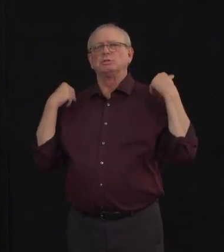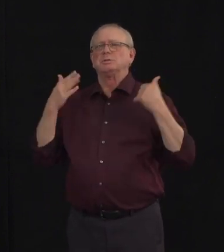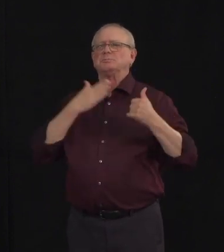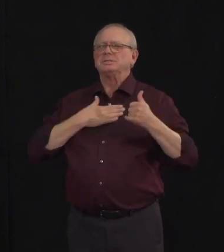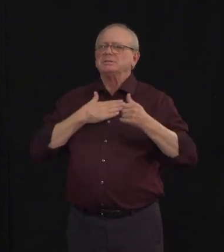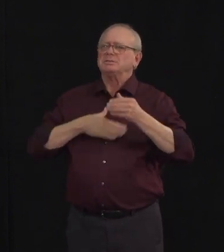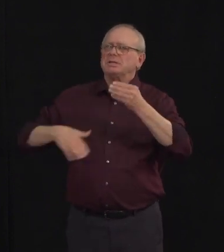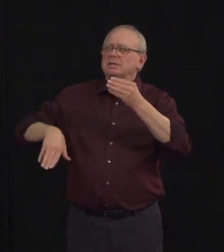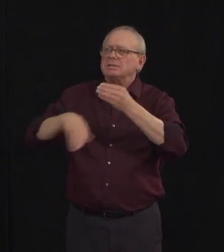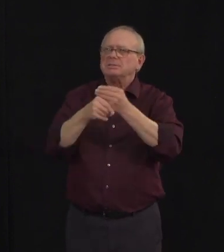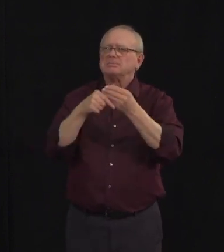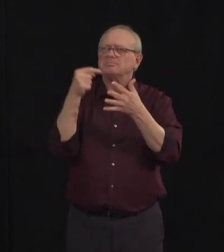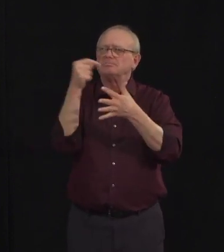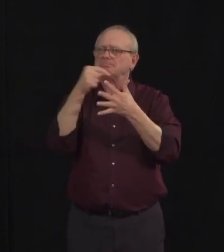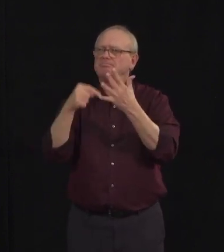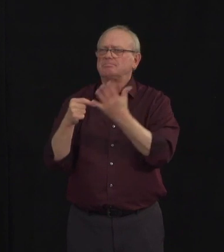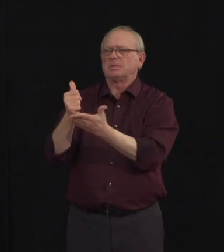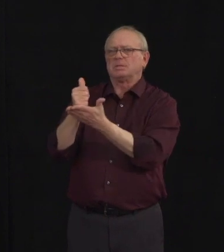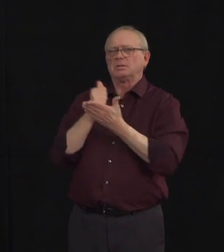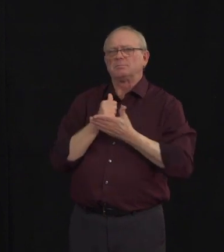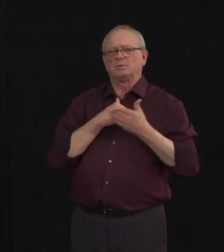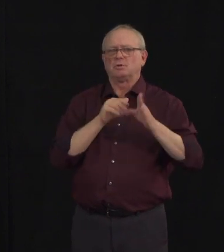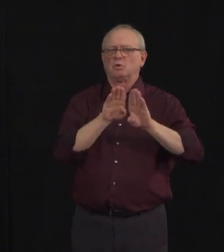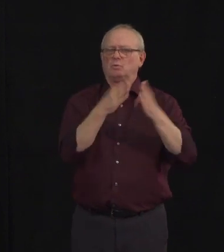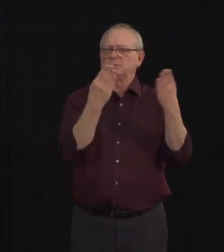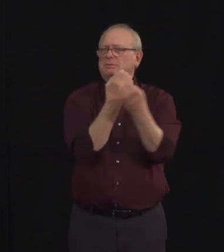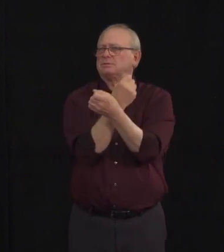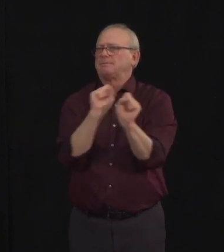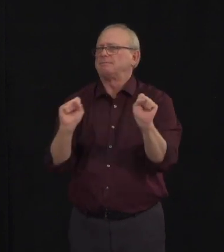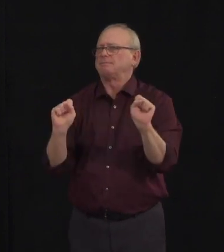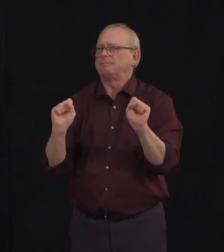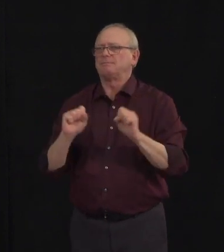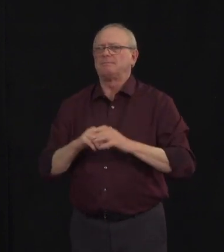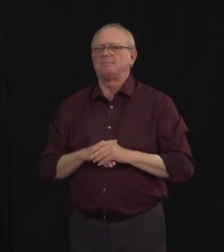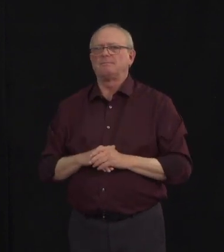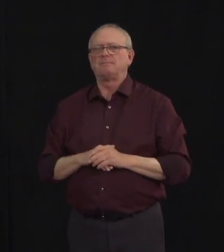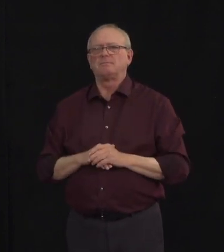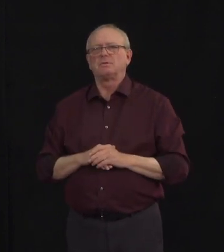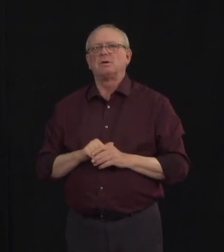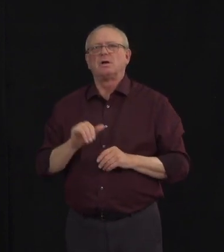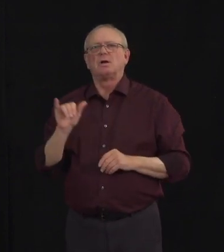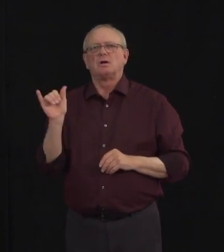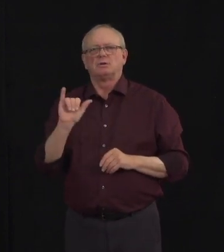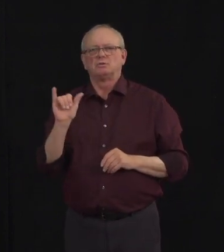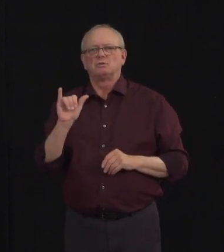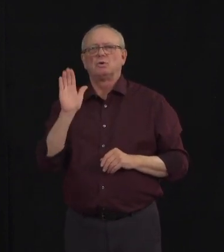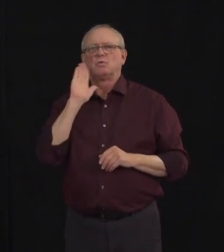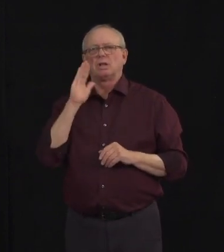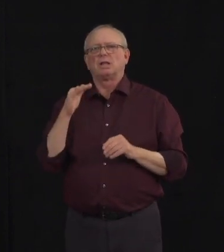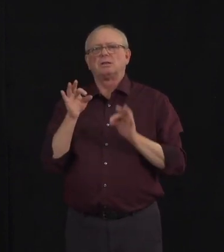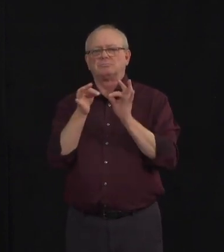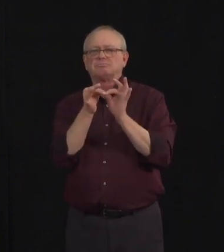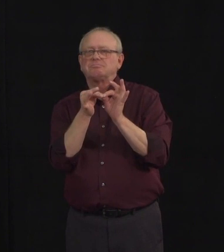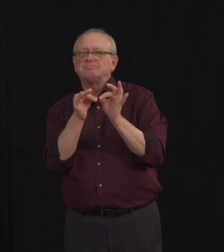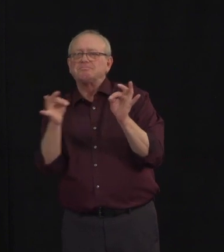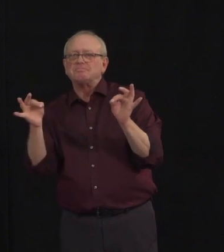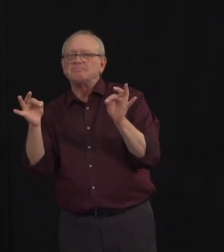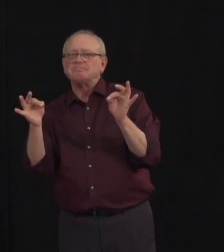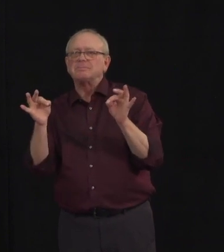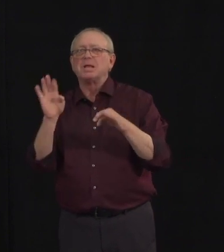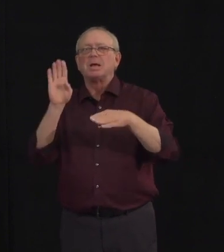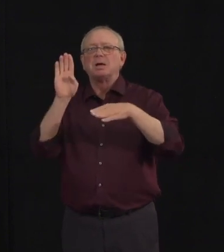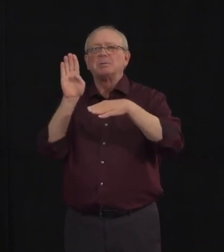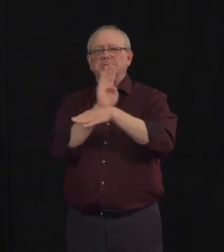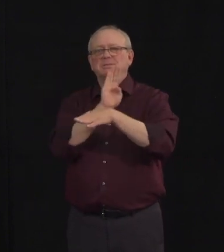will also link to BusinessLink, a government-funded organization that connects small businesses with free advice